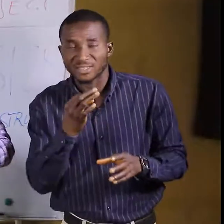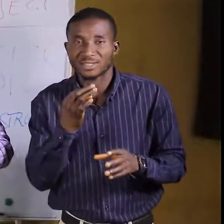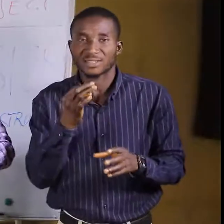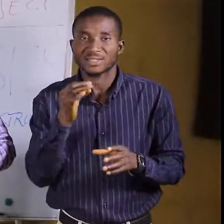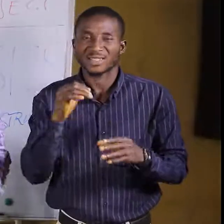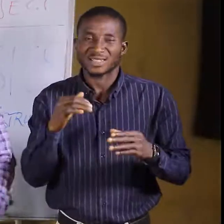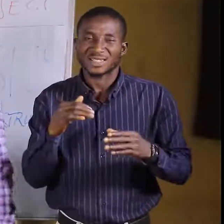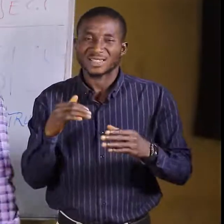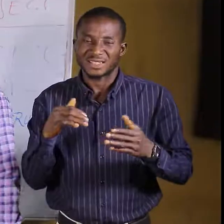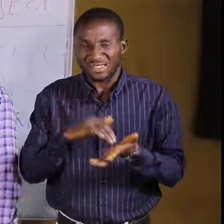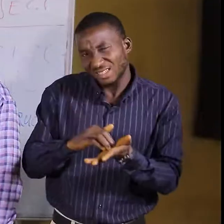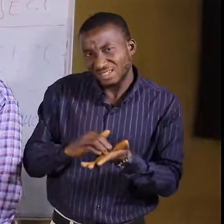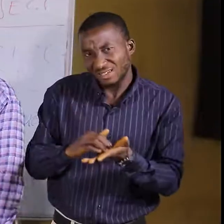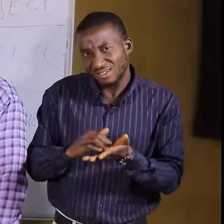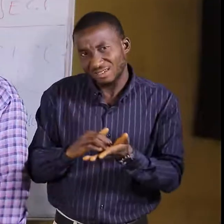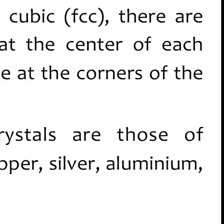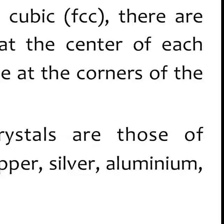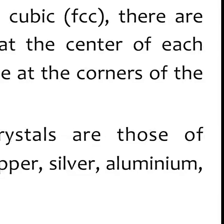to be 14.